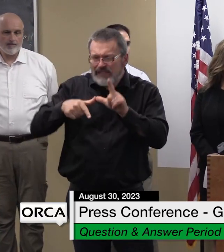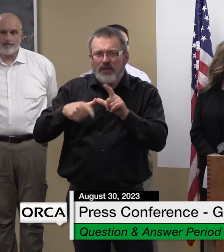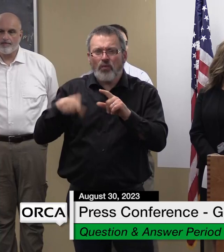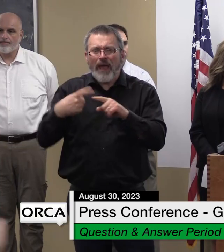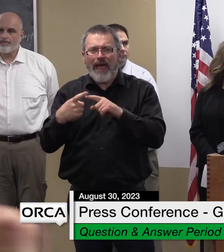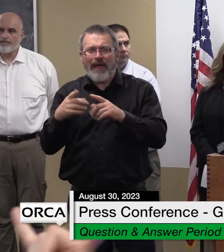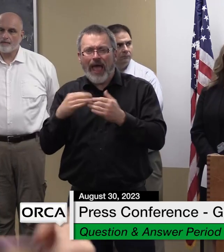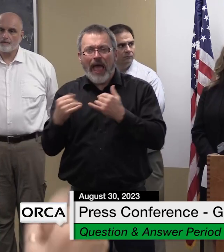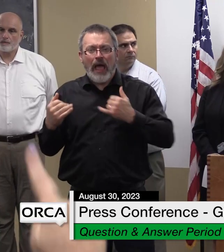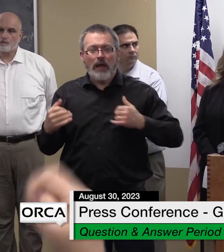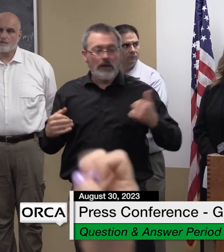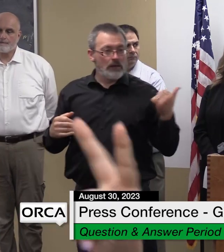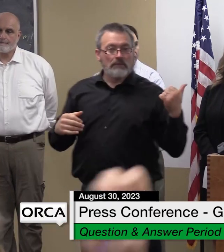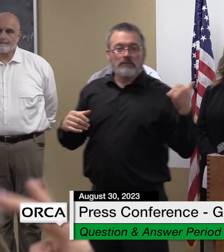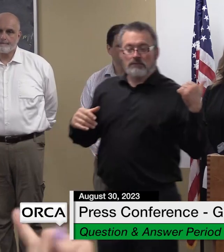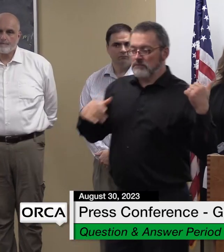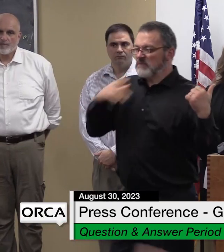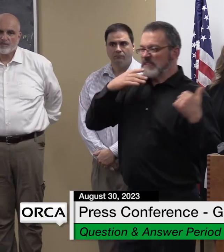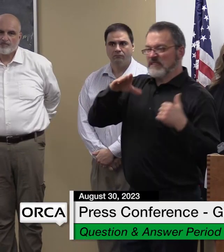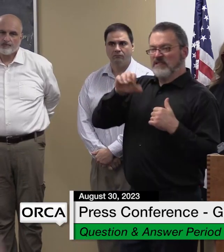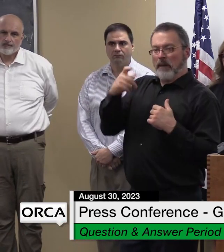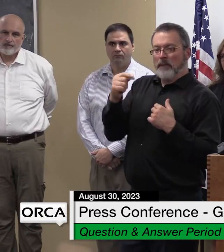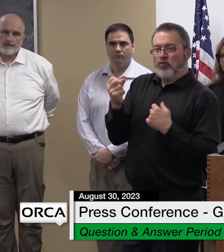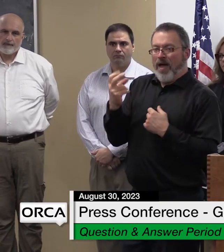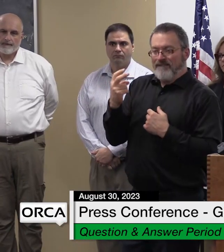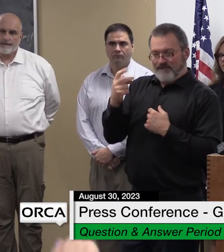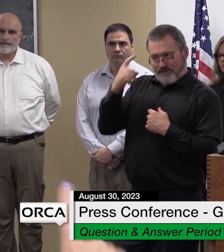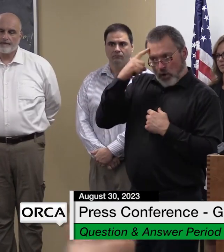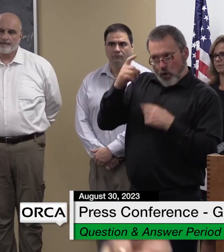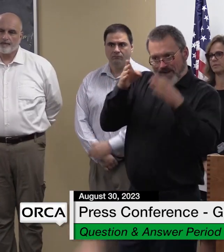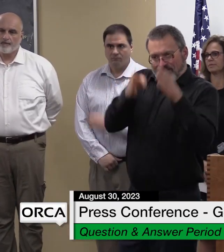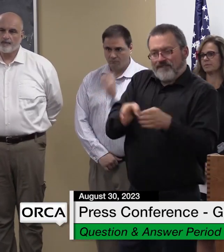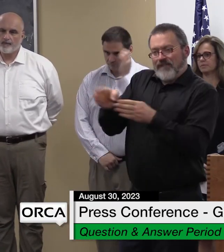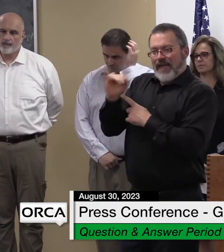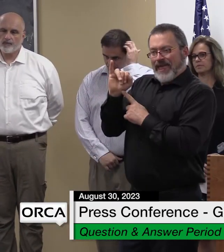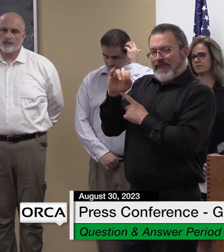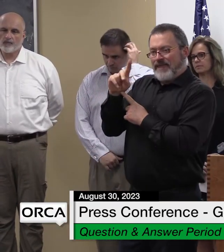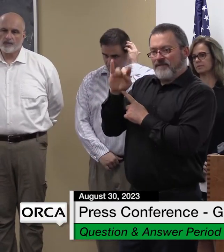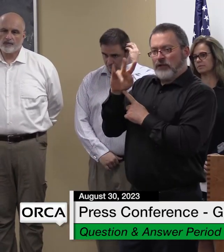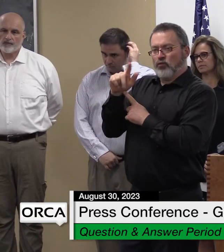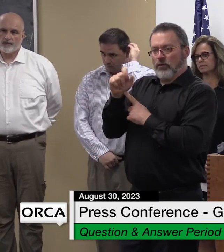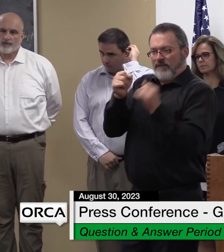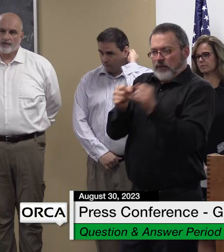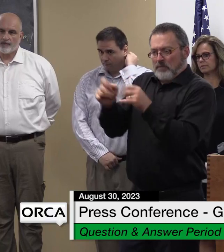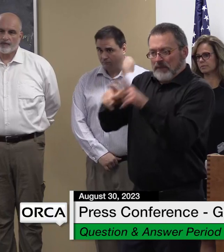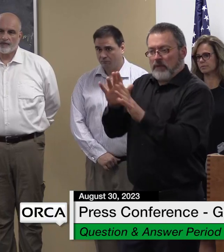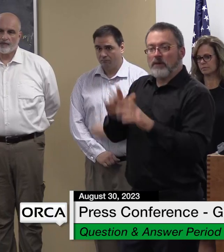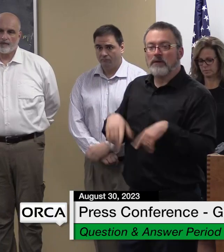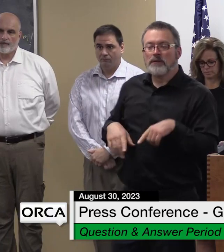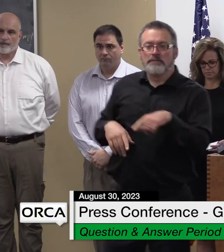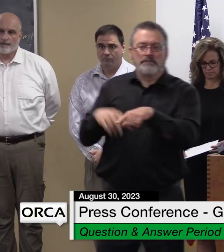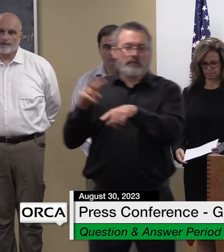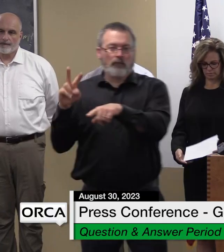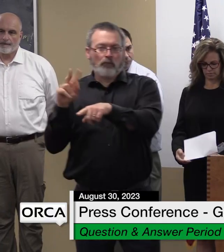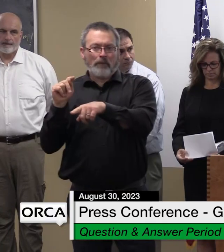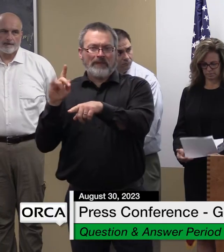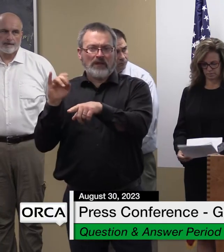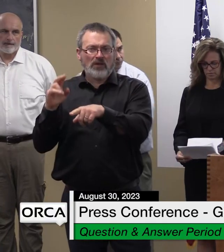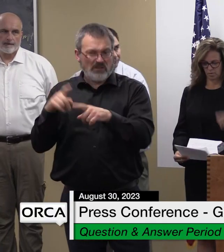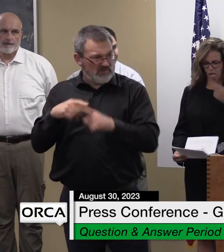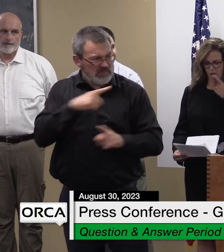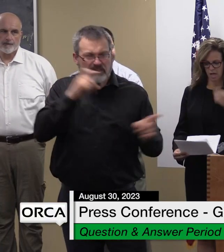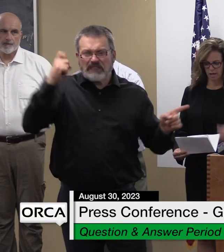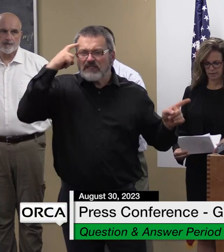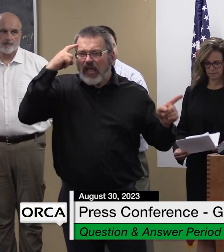12th, currently, for individual assistance. Are there any efforts on behalf of the state to ask to extend